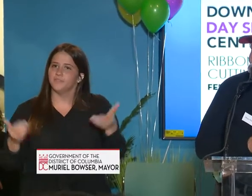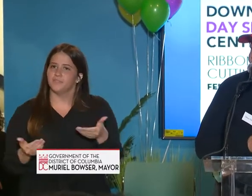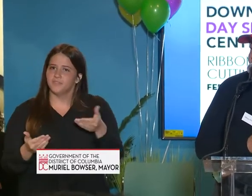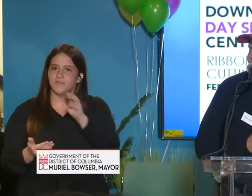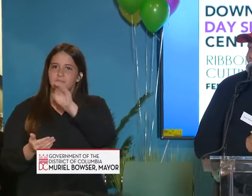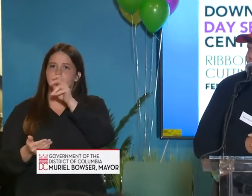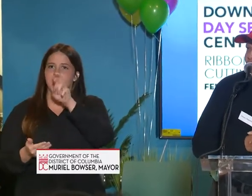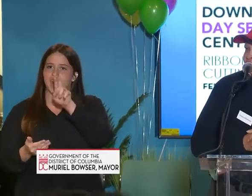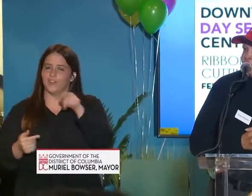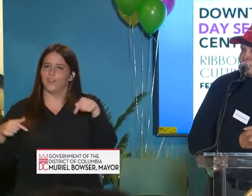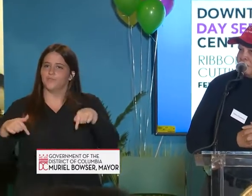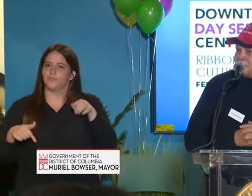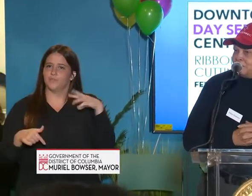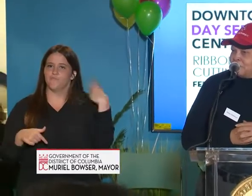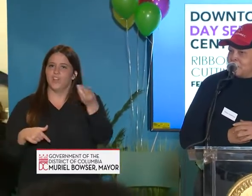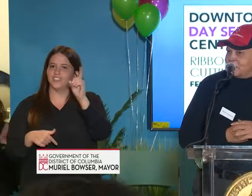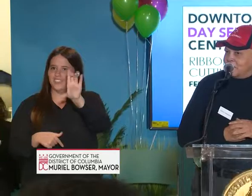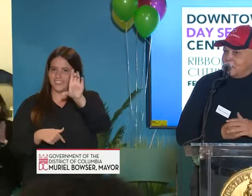Mayor of Washington, D.C.,